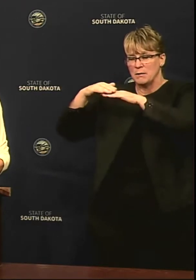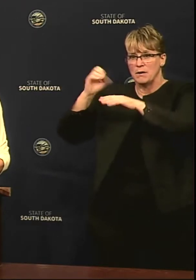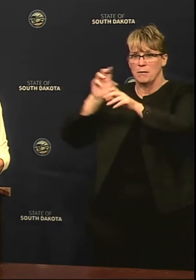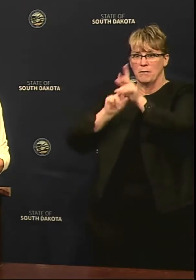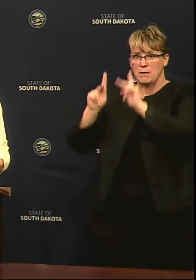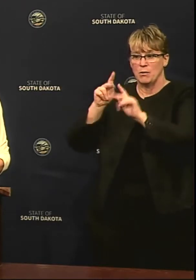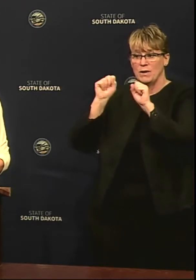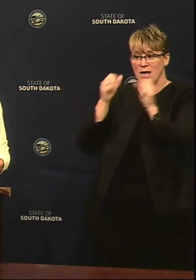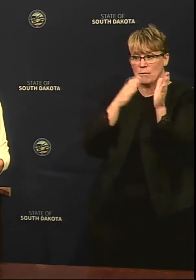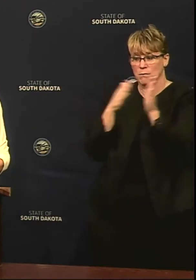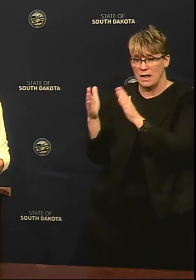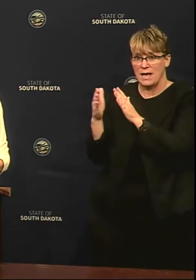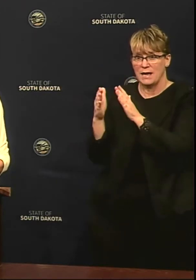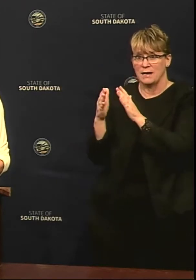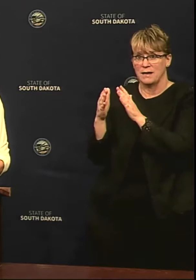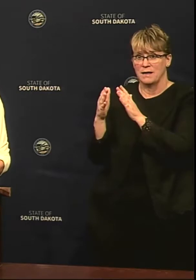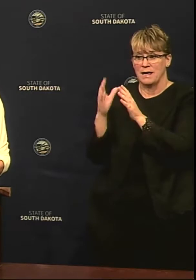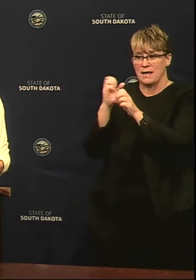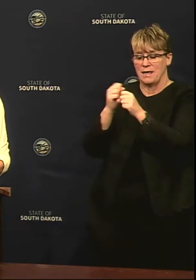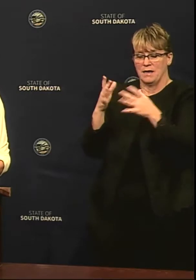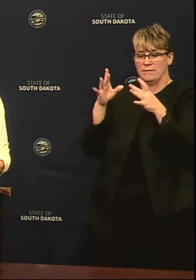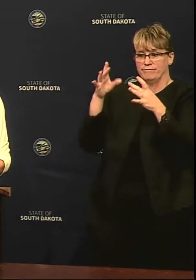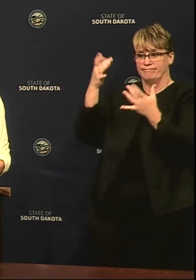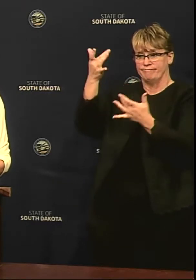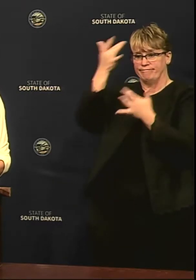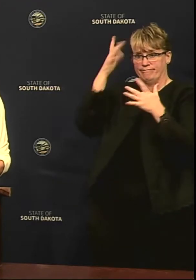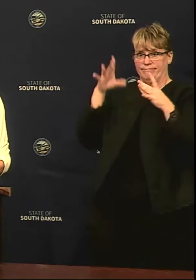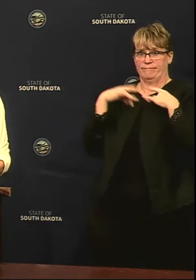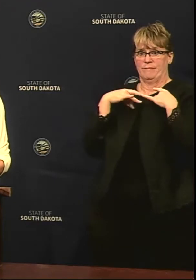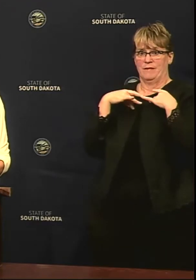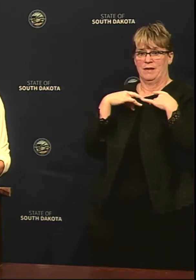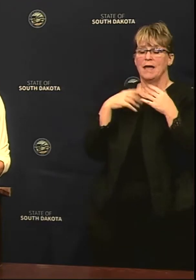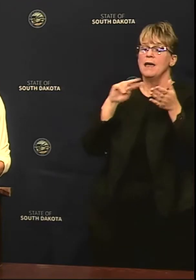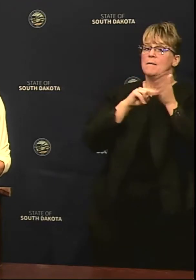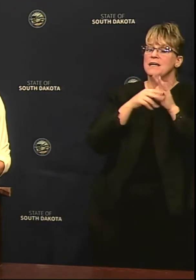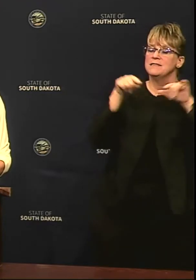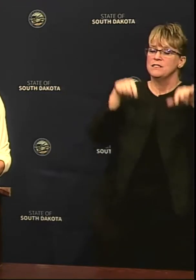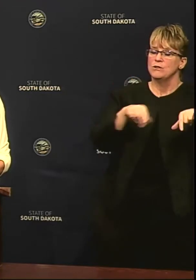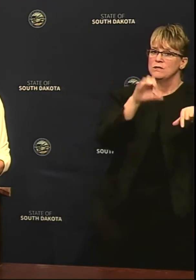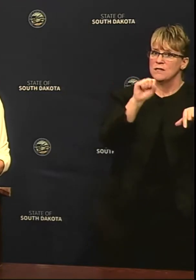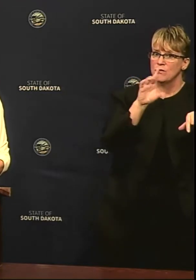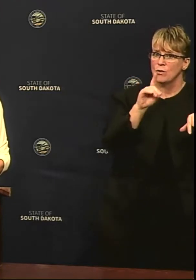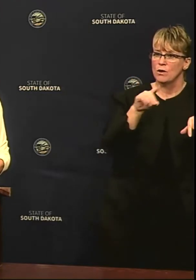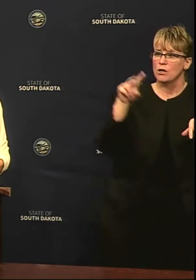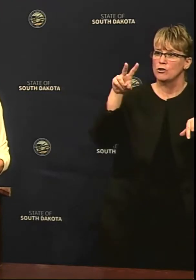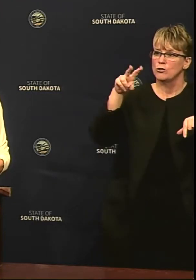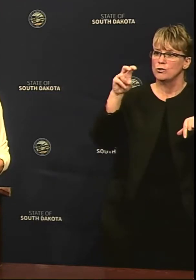people we could plan on getting infected with the virus. That means here in South Dakota,